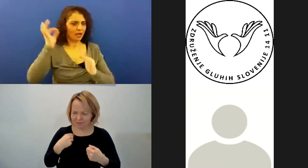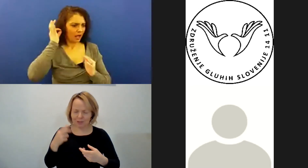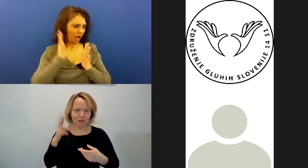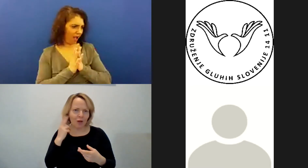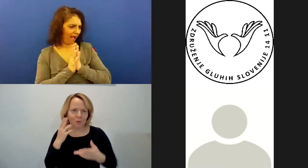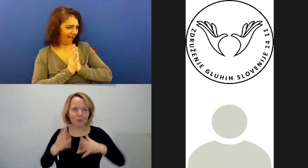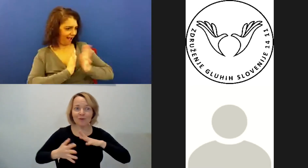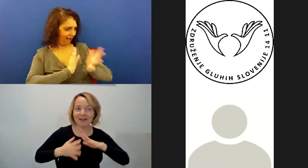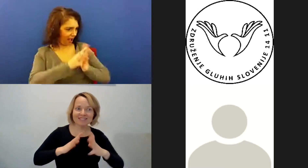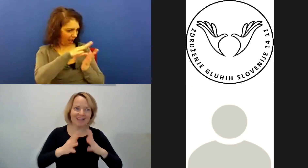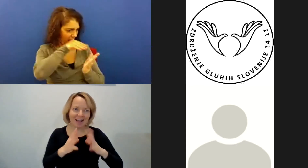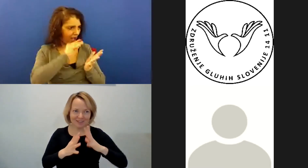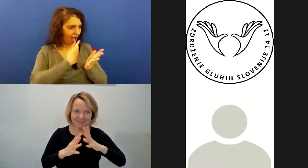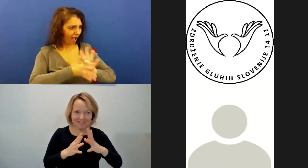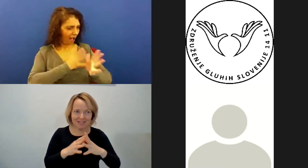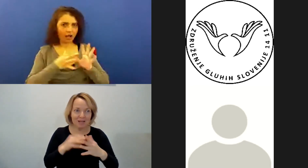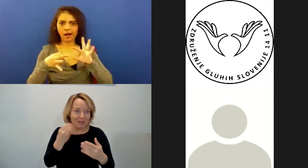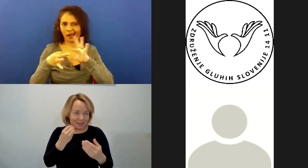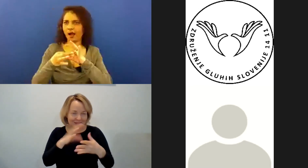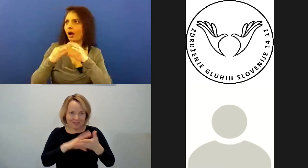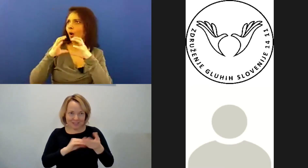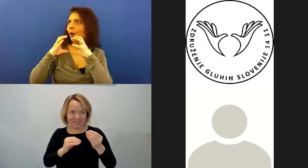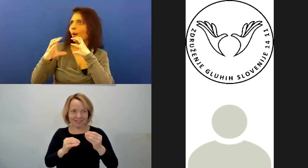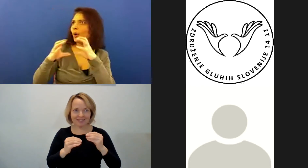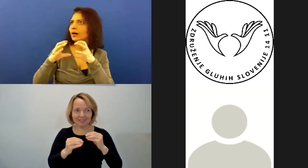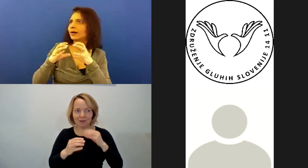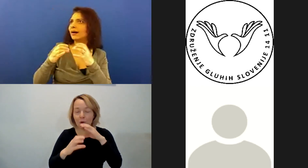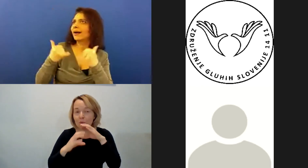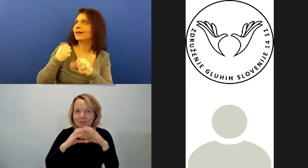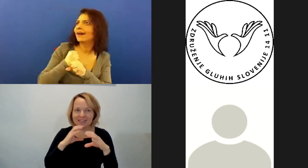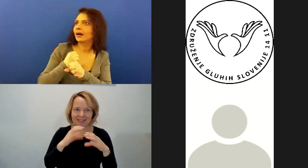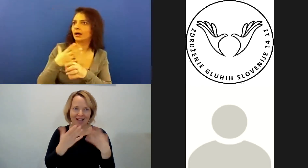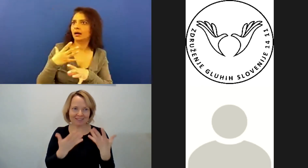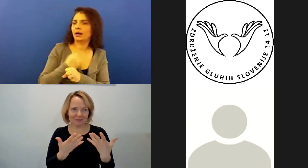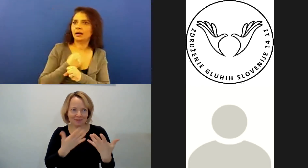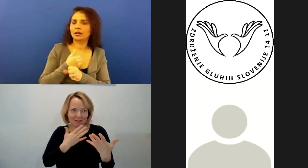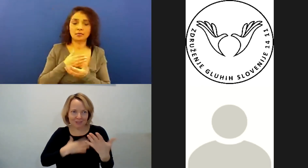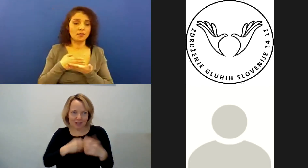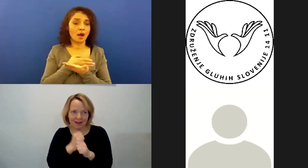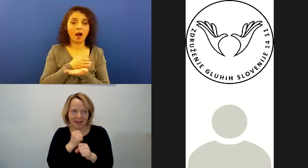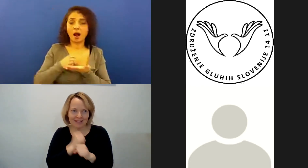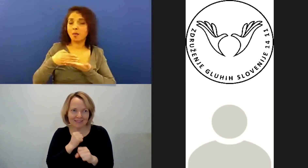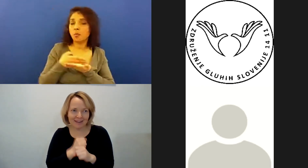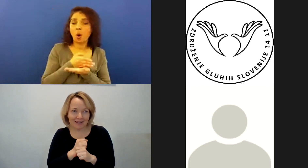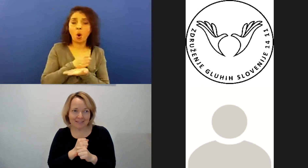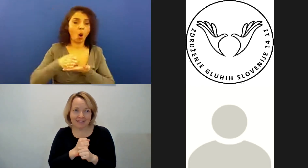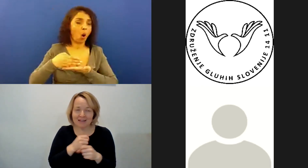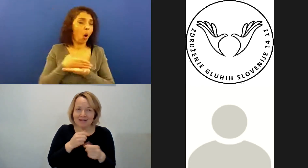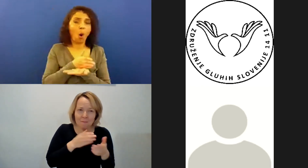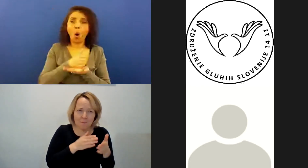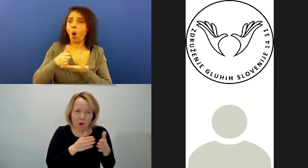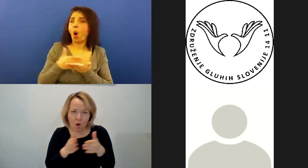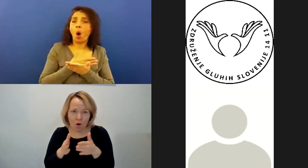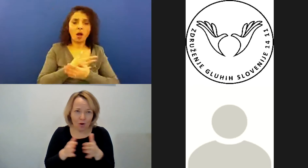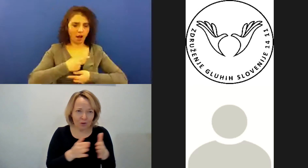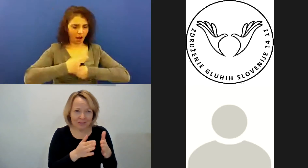Some hearing Swiss people, they liked me, my way of communicating, my, I guess,